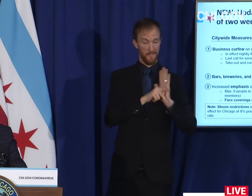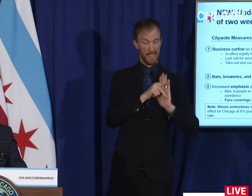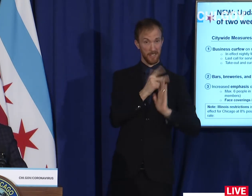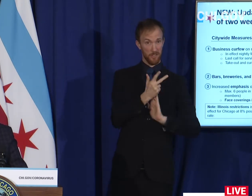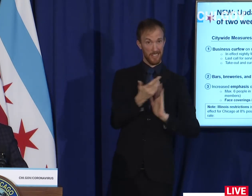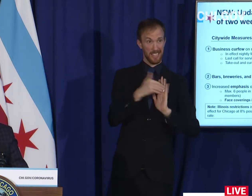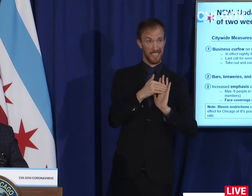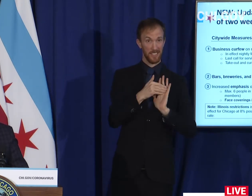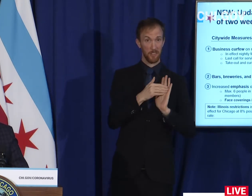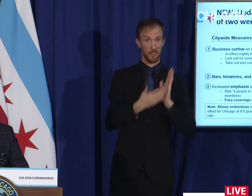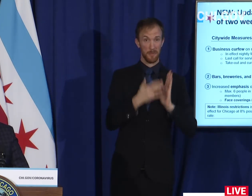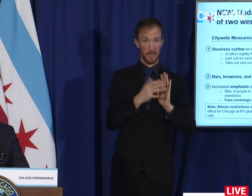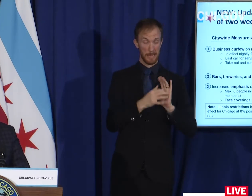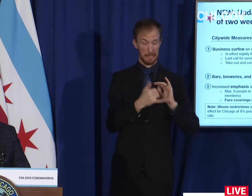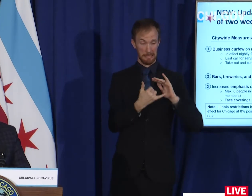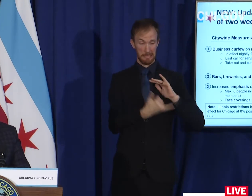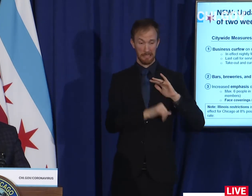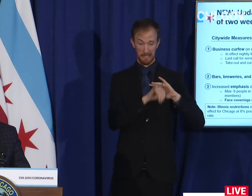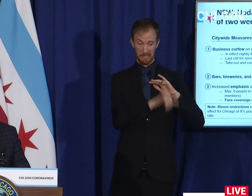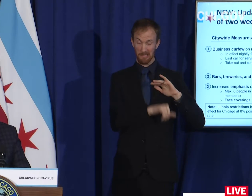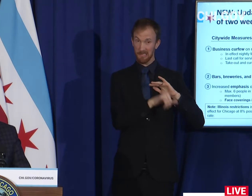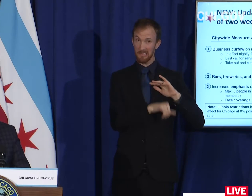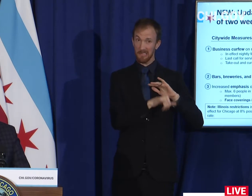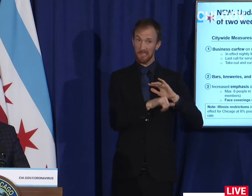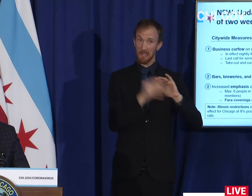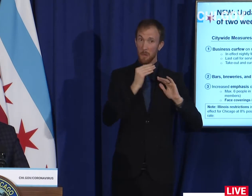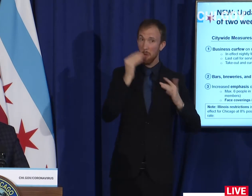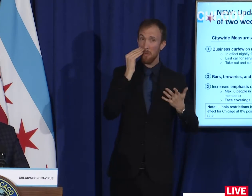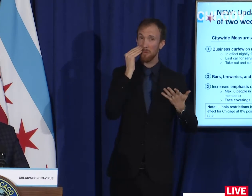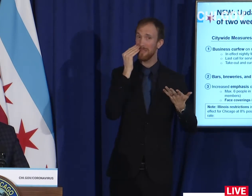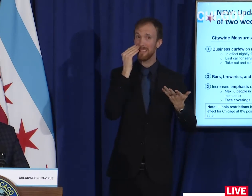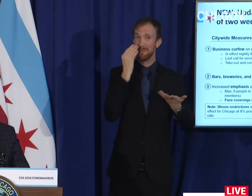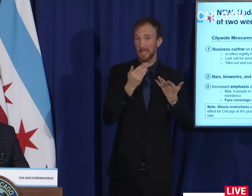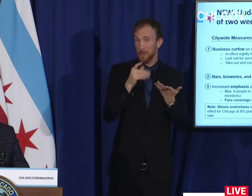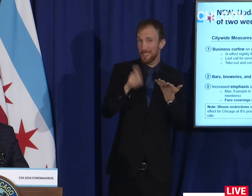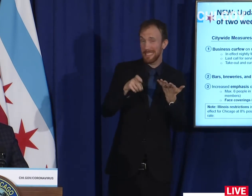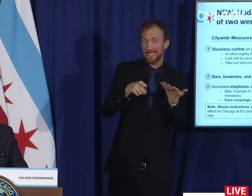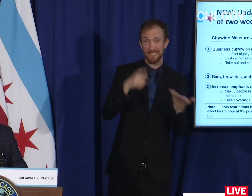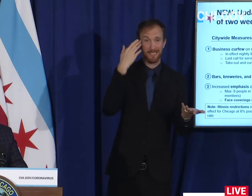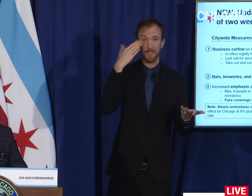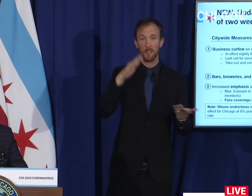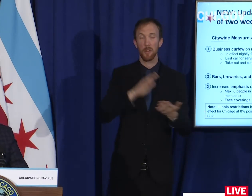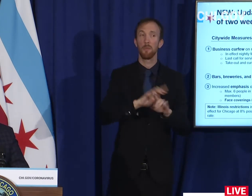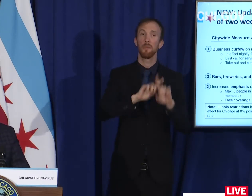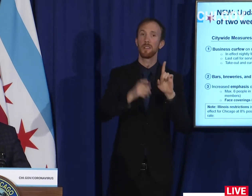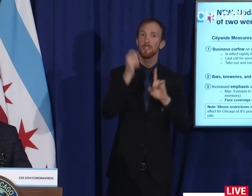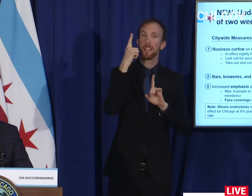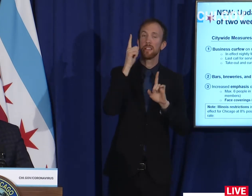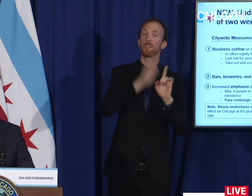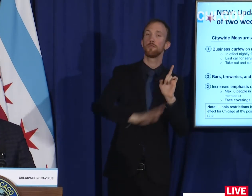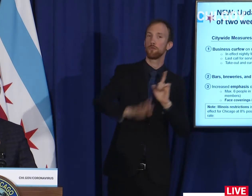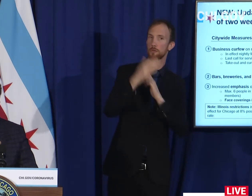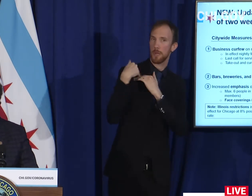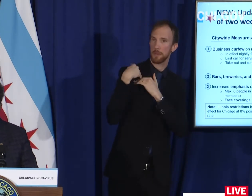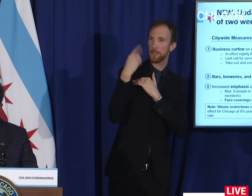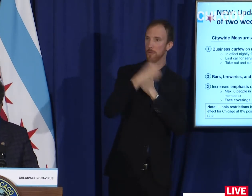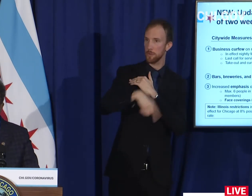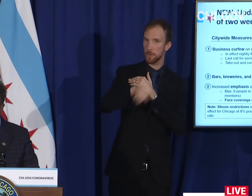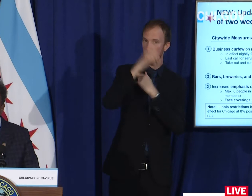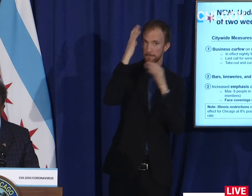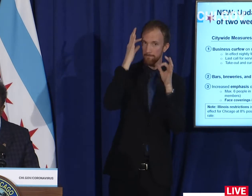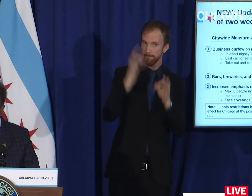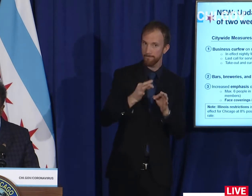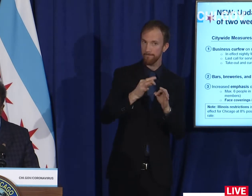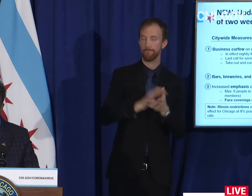be necessary, but it's all in your hands. It's all in your hands. To keep all that from happening,